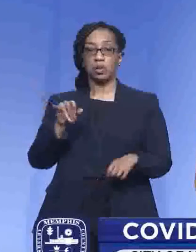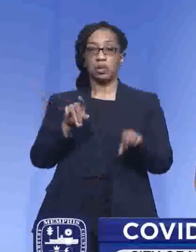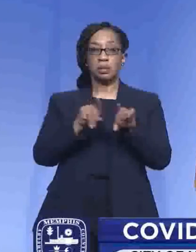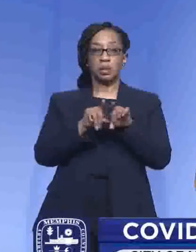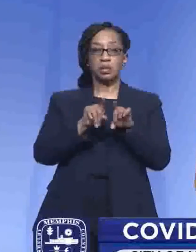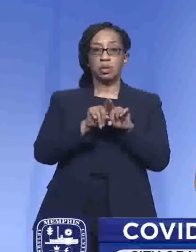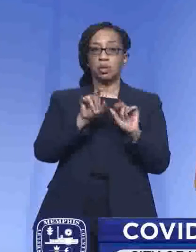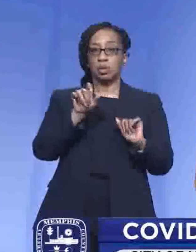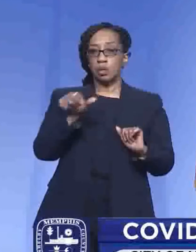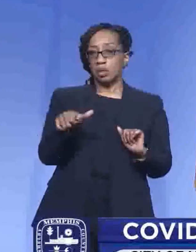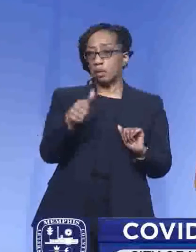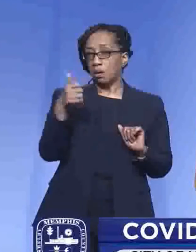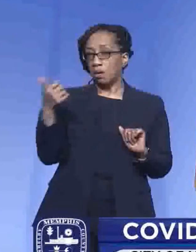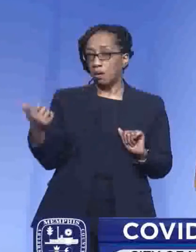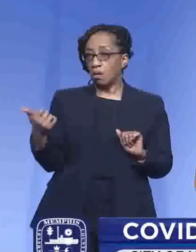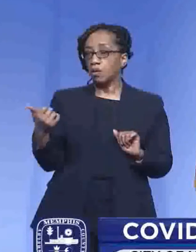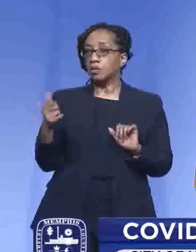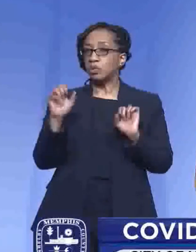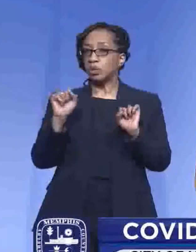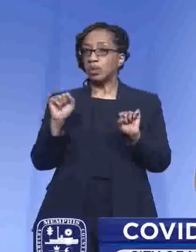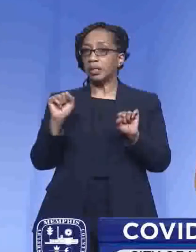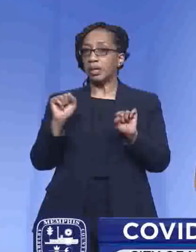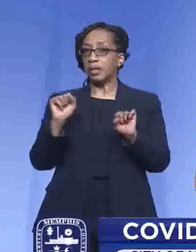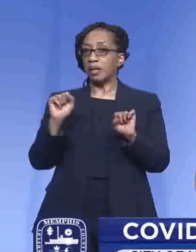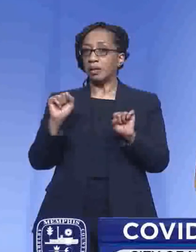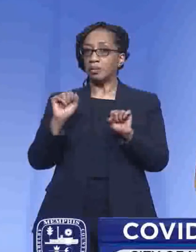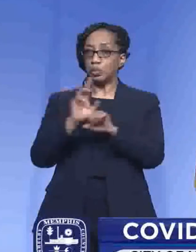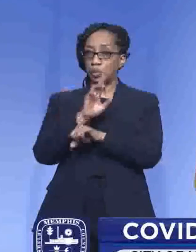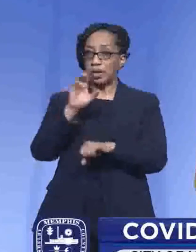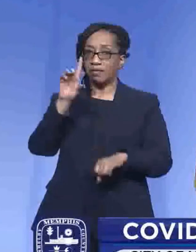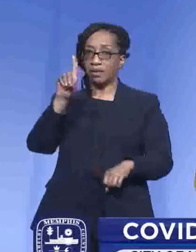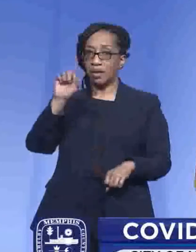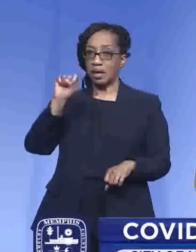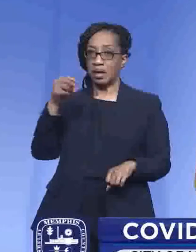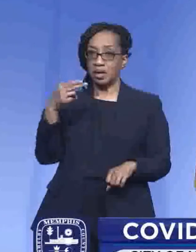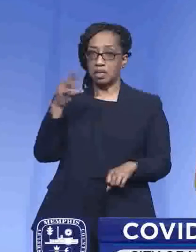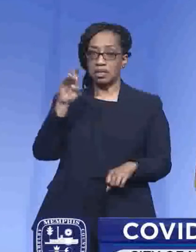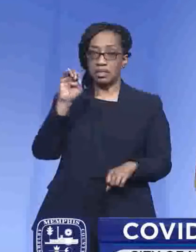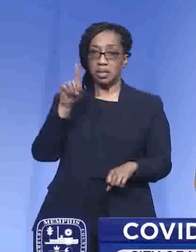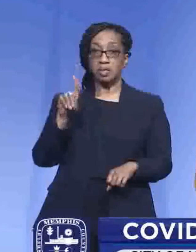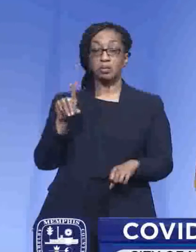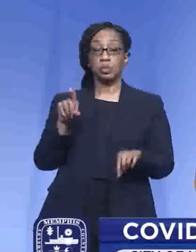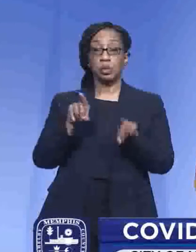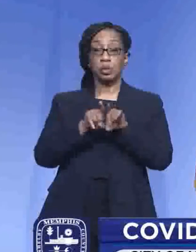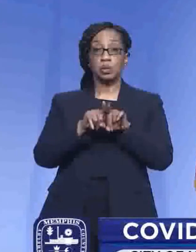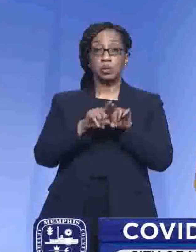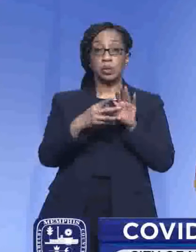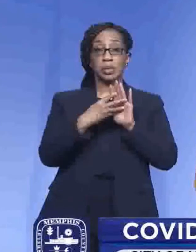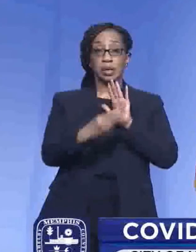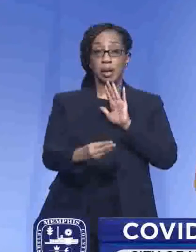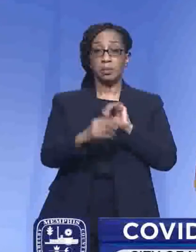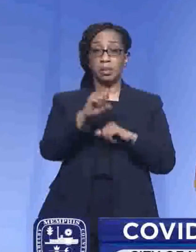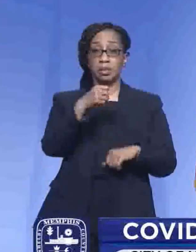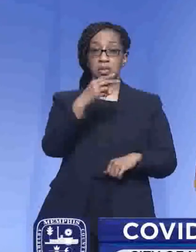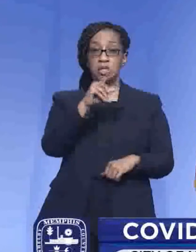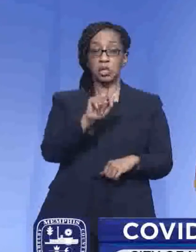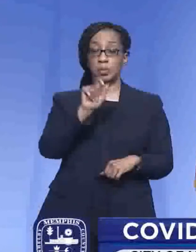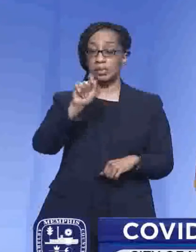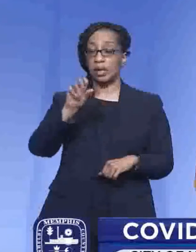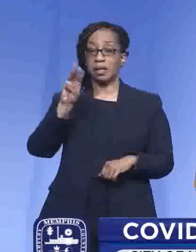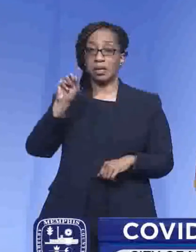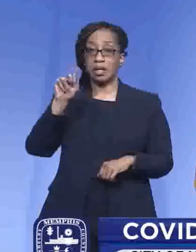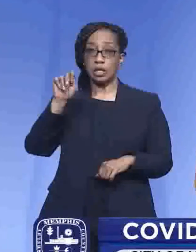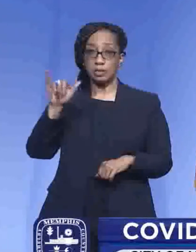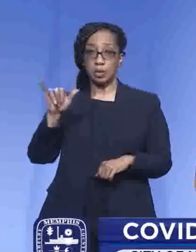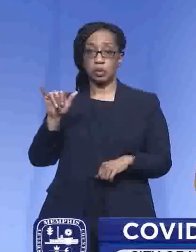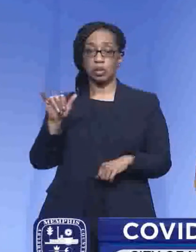COVID-19.memphistn.gov, we have been keeping up with the dashboard there. And largely we have been mirroring what was on Shelby.community. And so